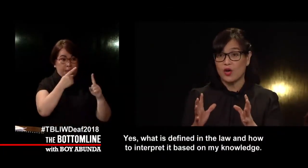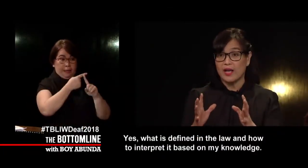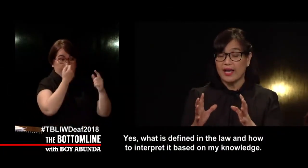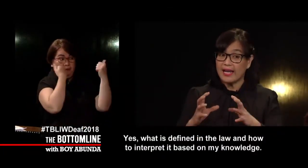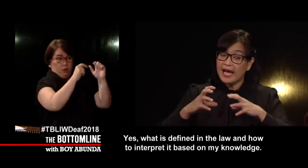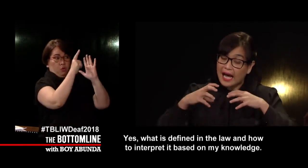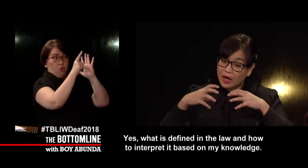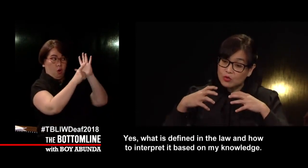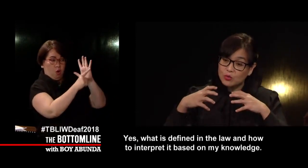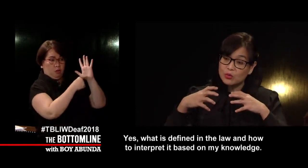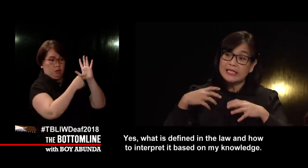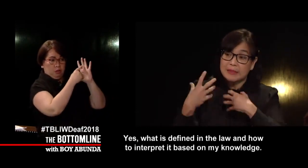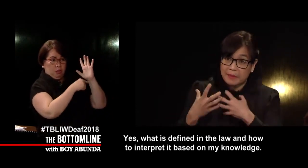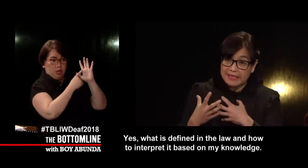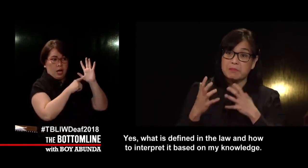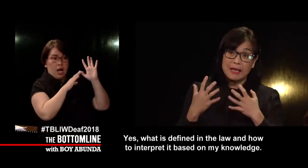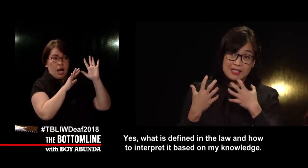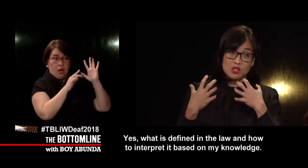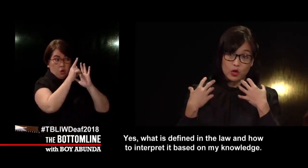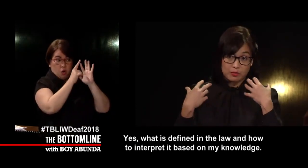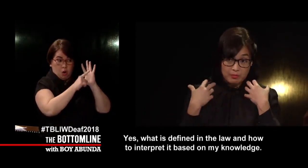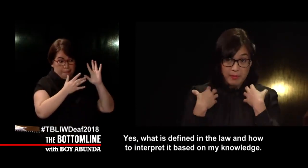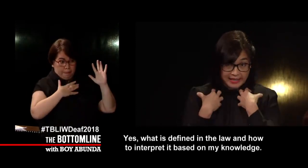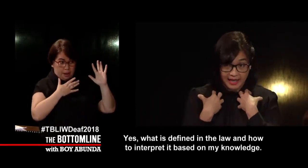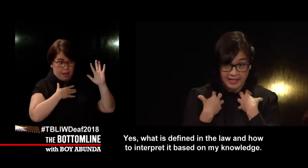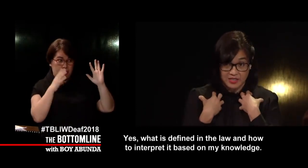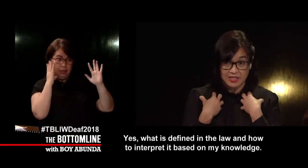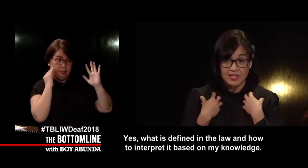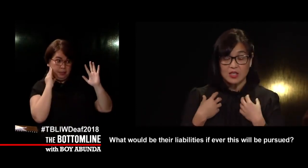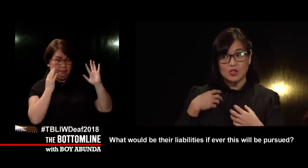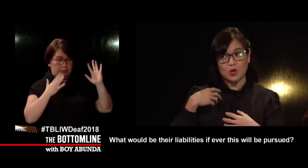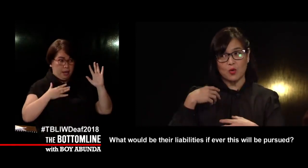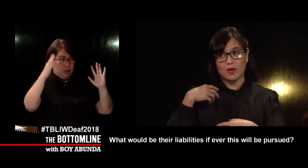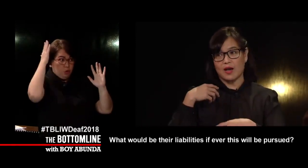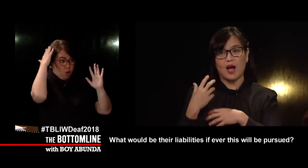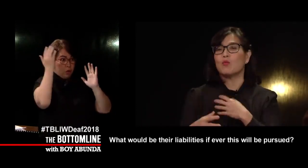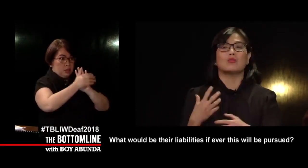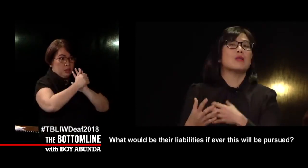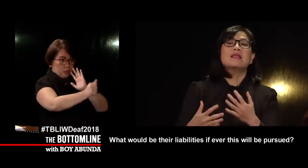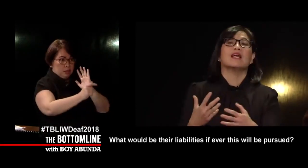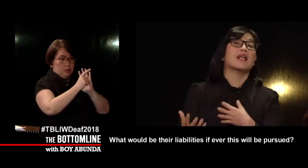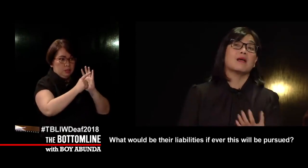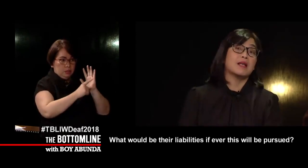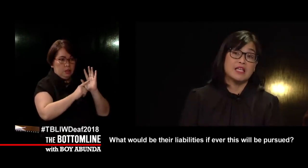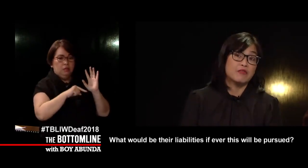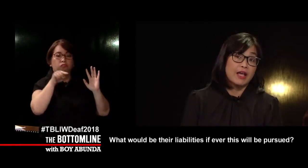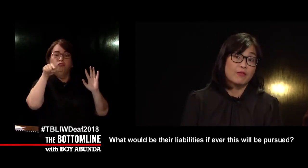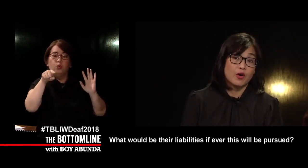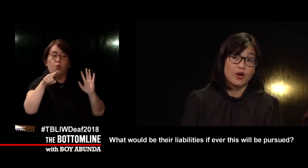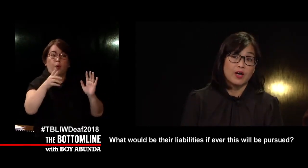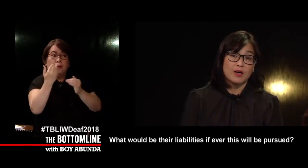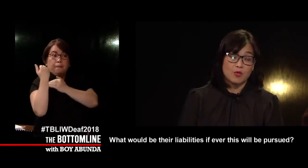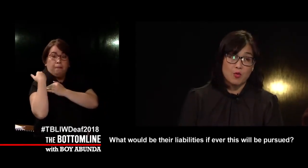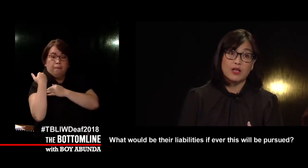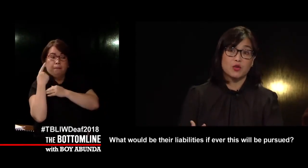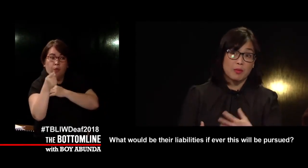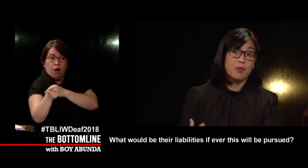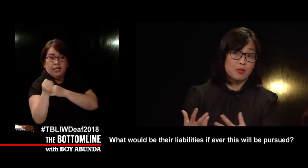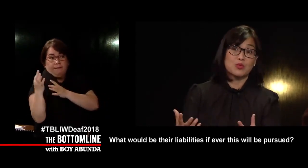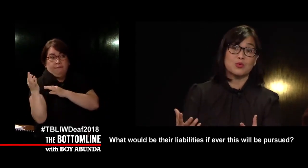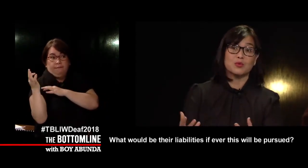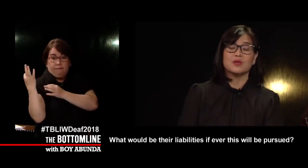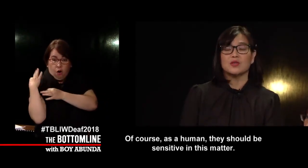law and how to interpret it based on my knowledge. So, what will be their liability if ever kung